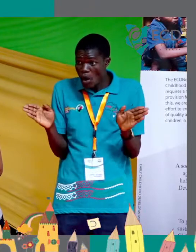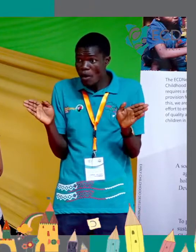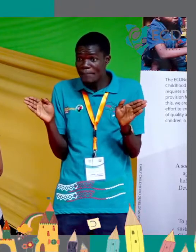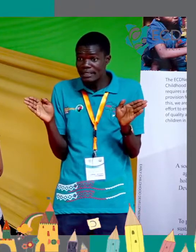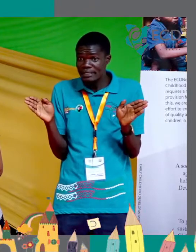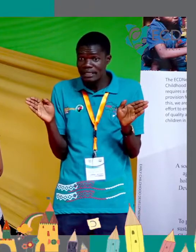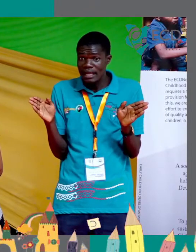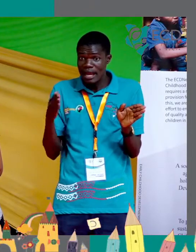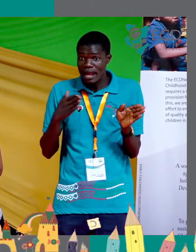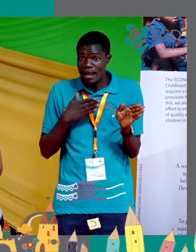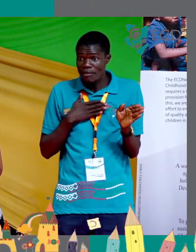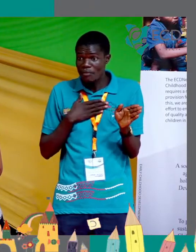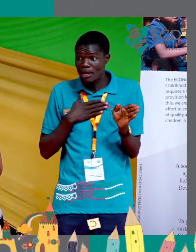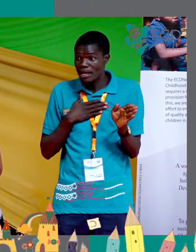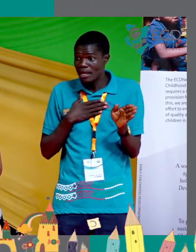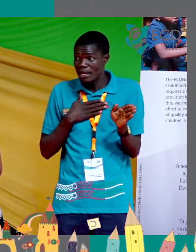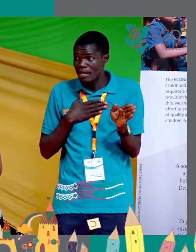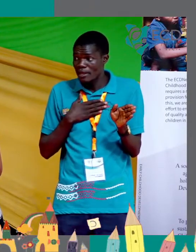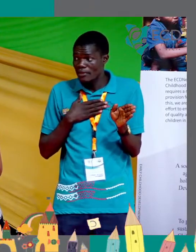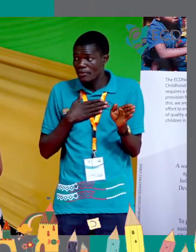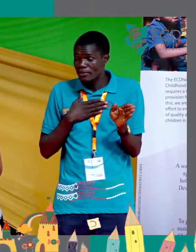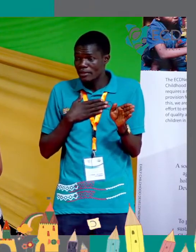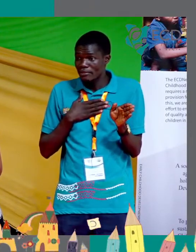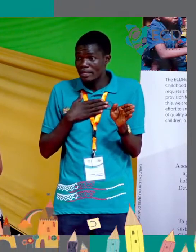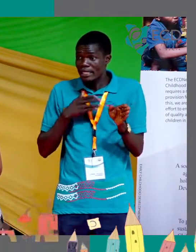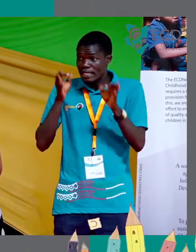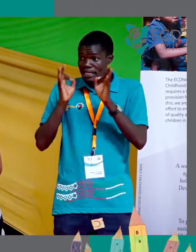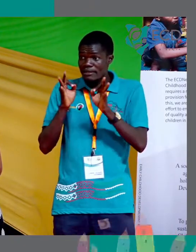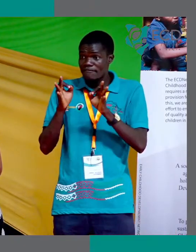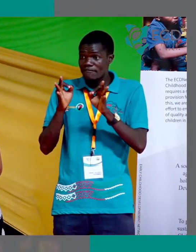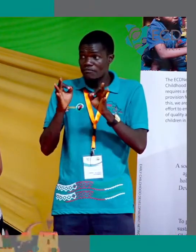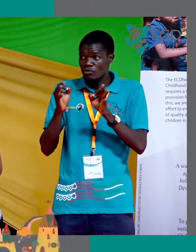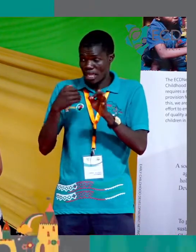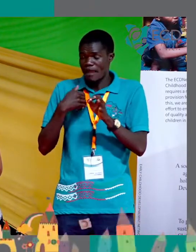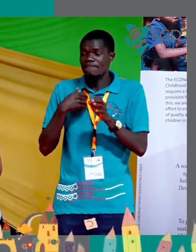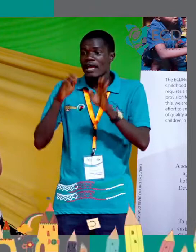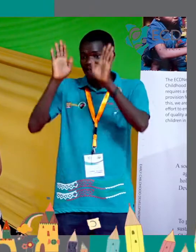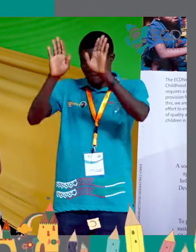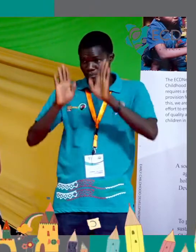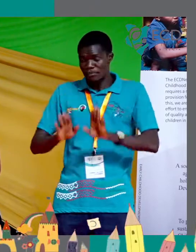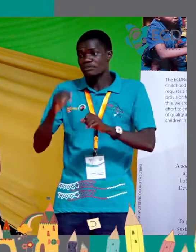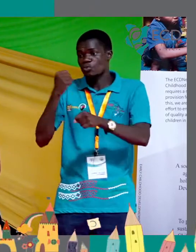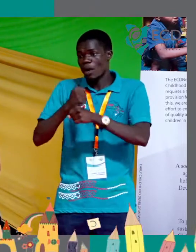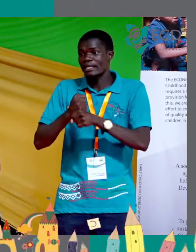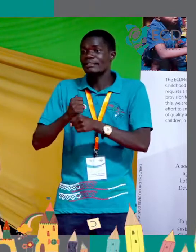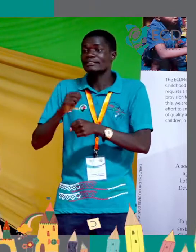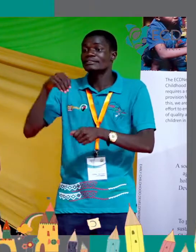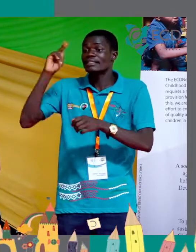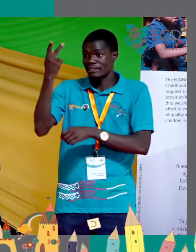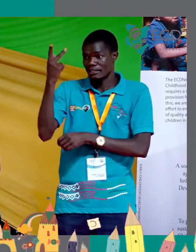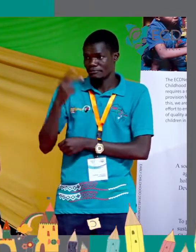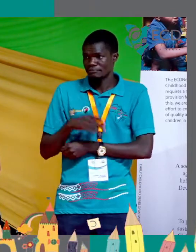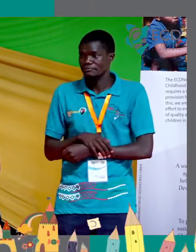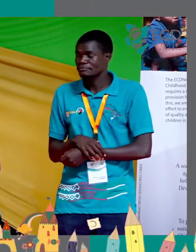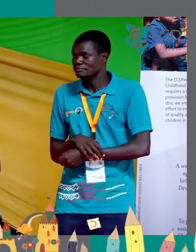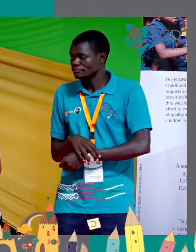here. And therefore, we have an important mandate in this country.